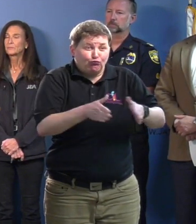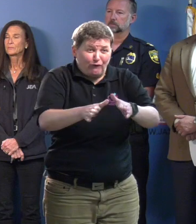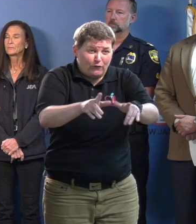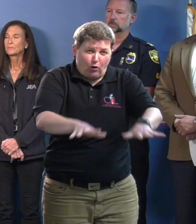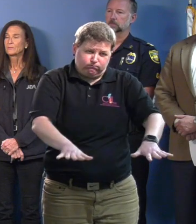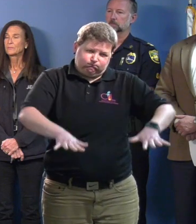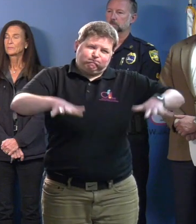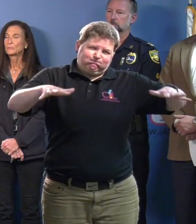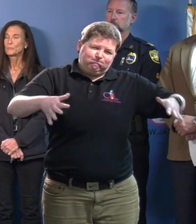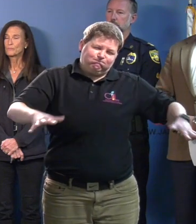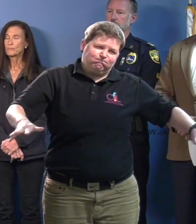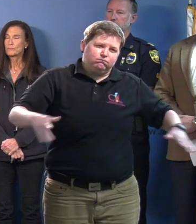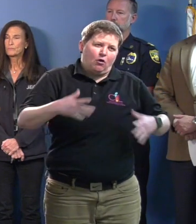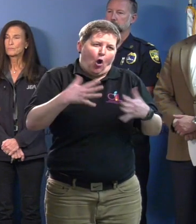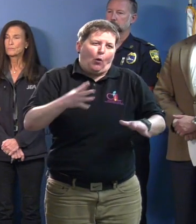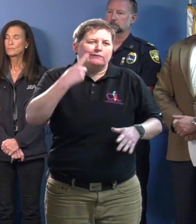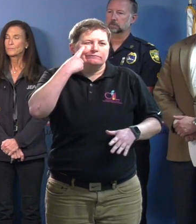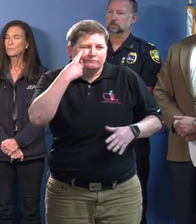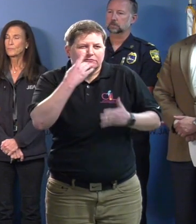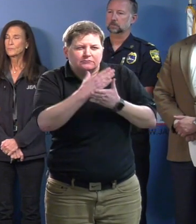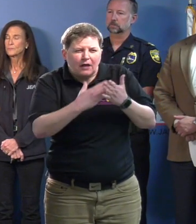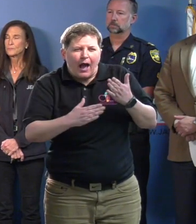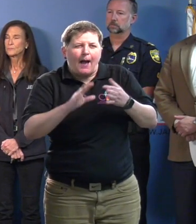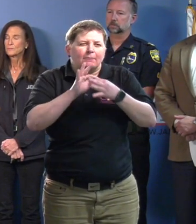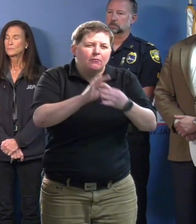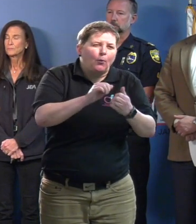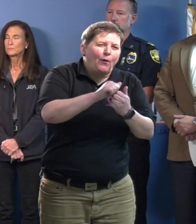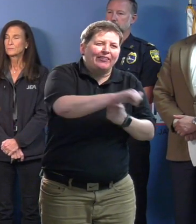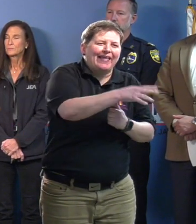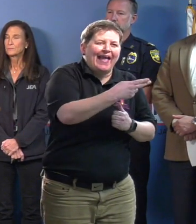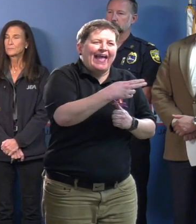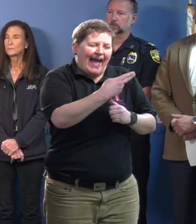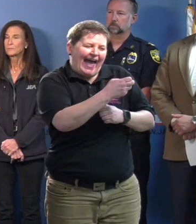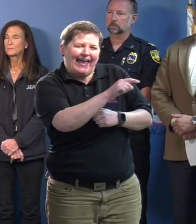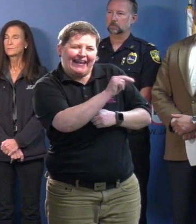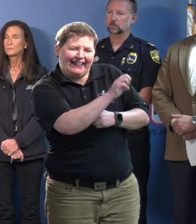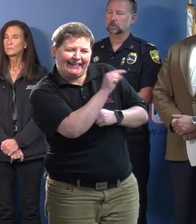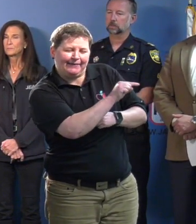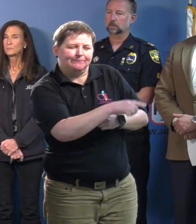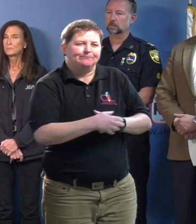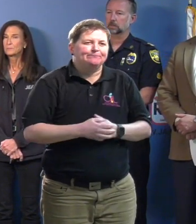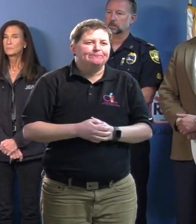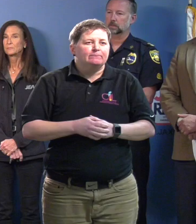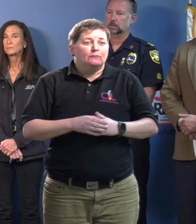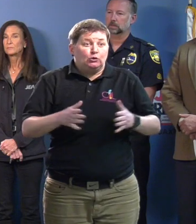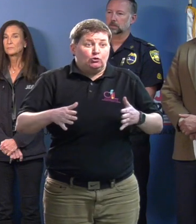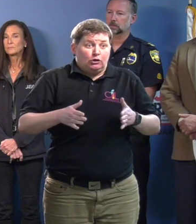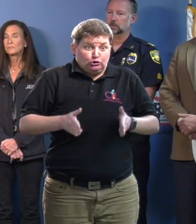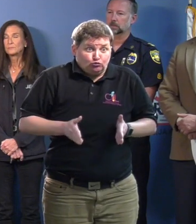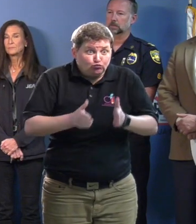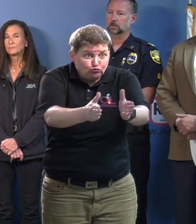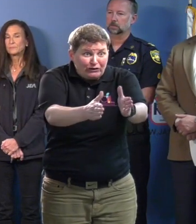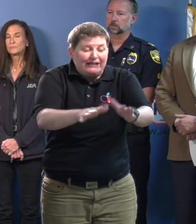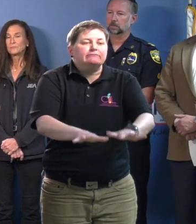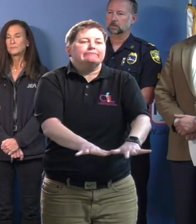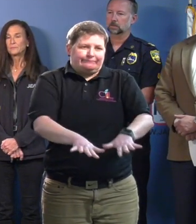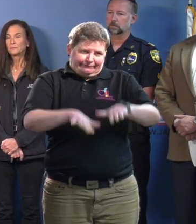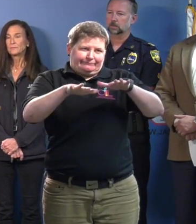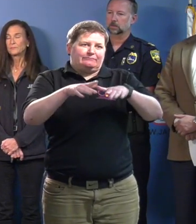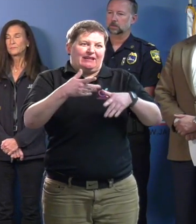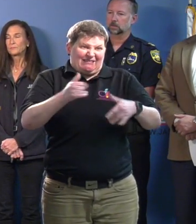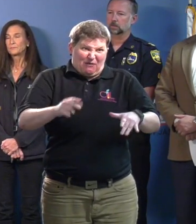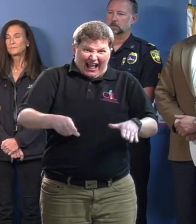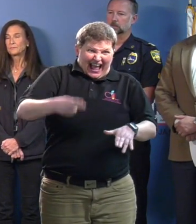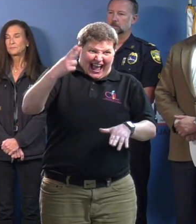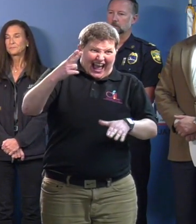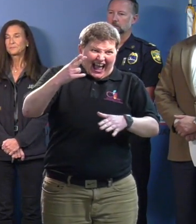some flooding with Helene. You can expect street flooding at the height of this storm, as well as at peak tides on Thursday